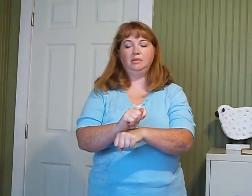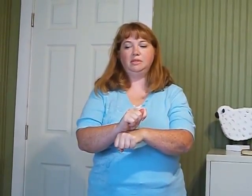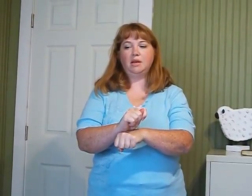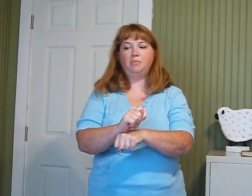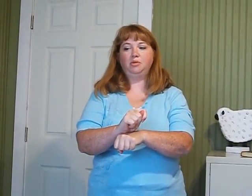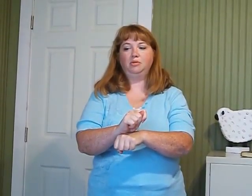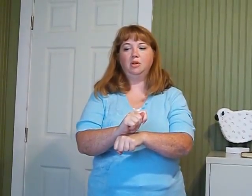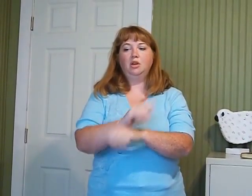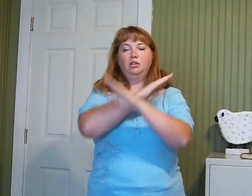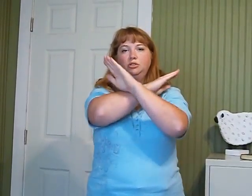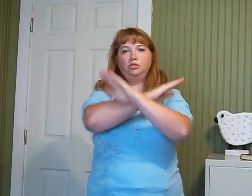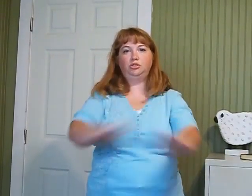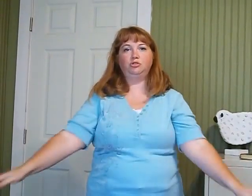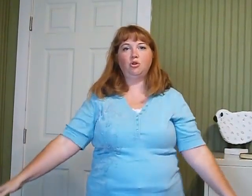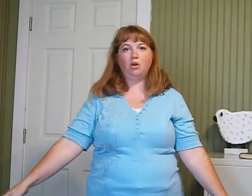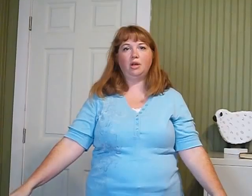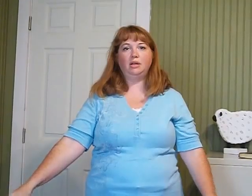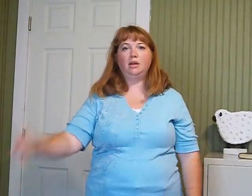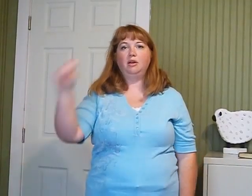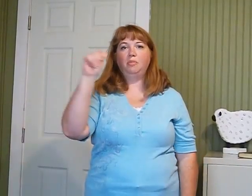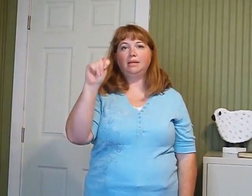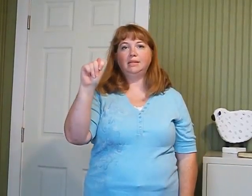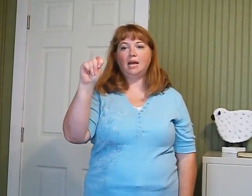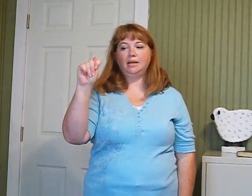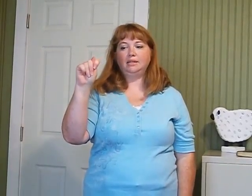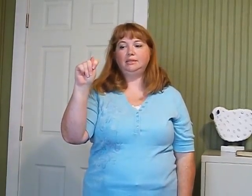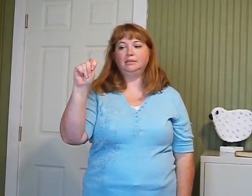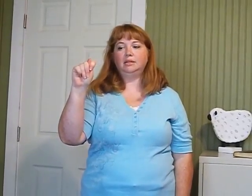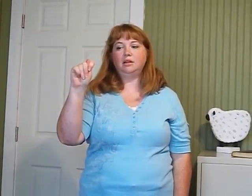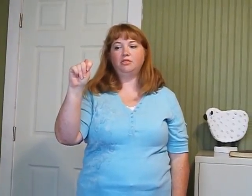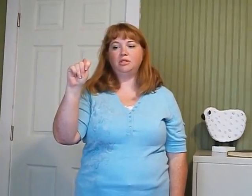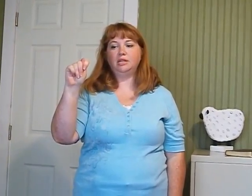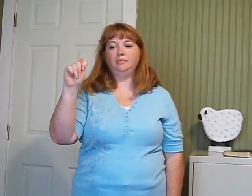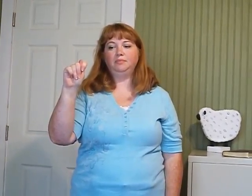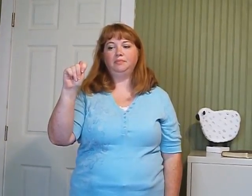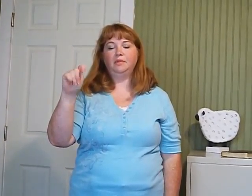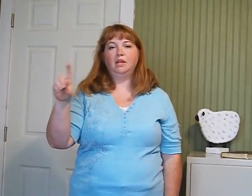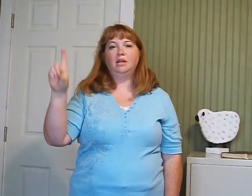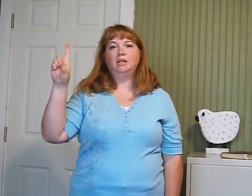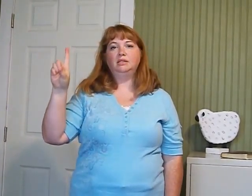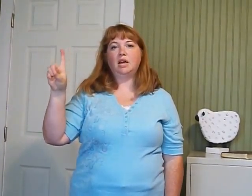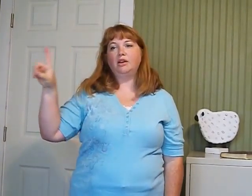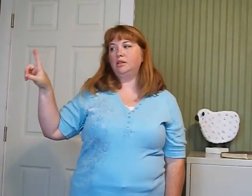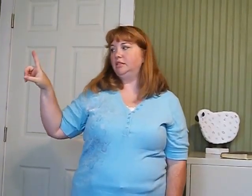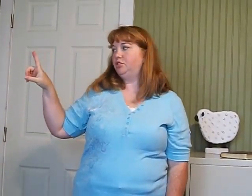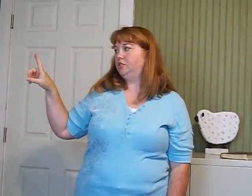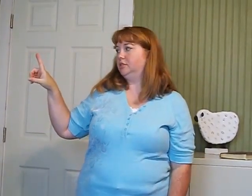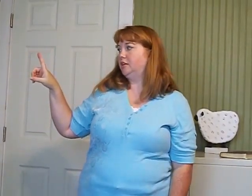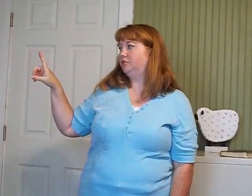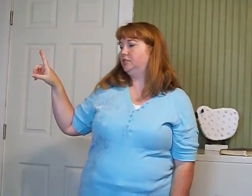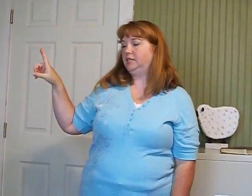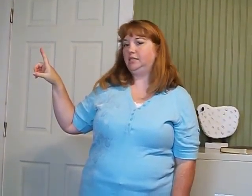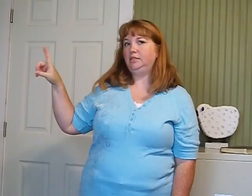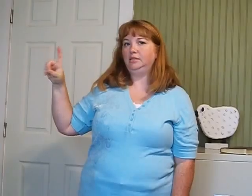T, temple, destroyed by Titus, another T. Diocletian, the letter